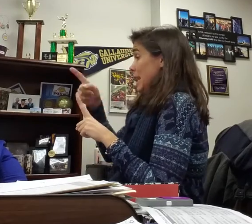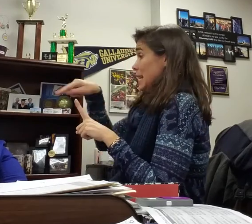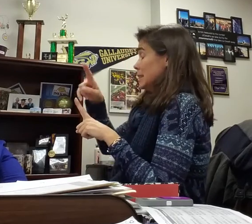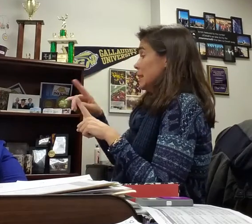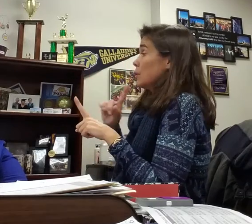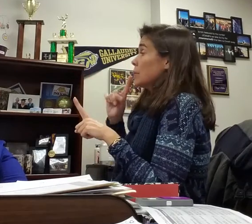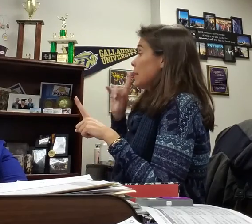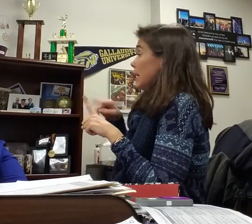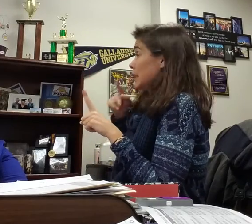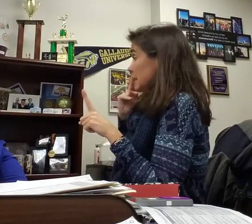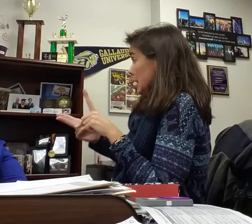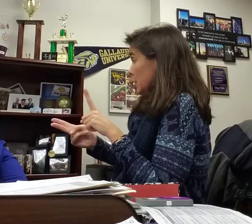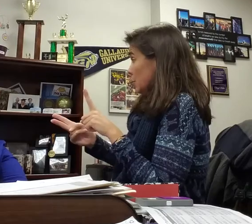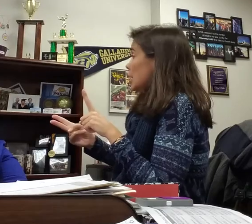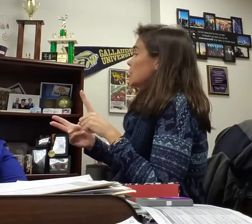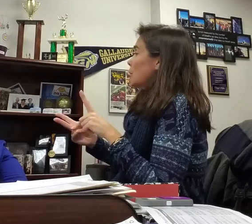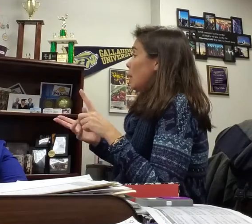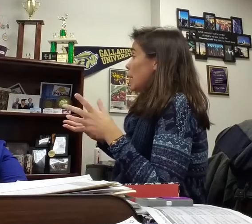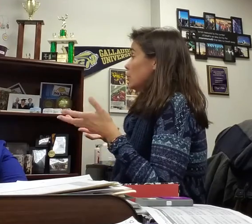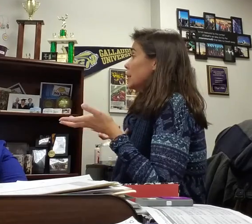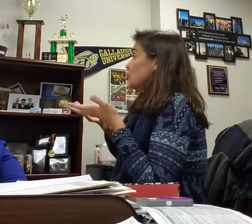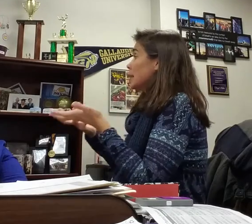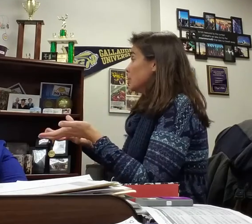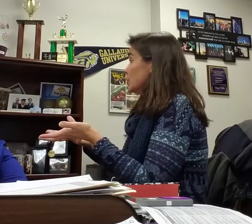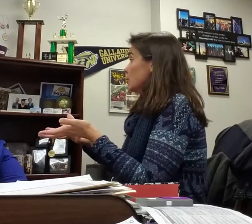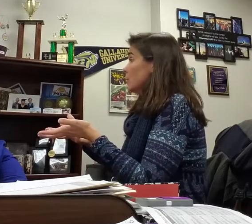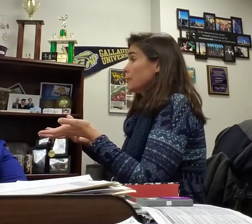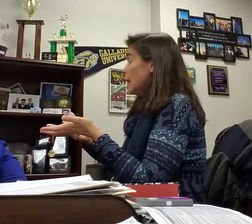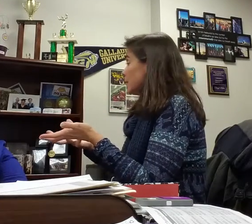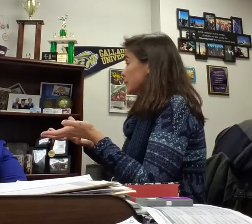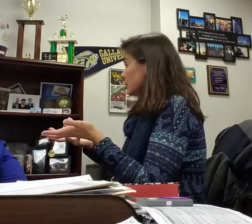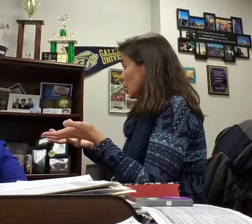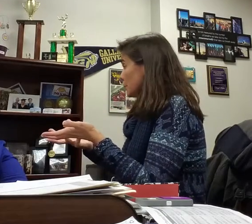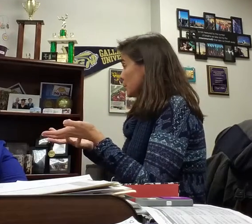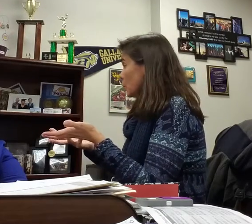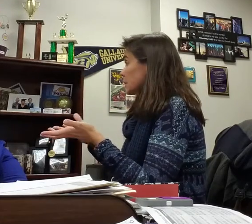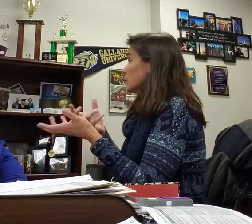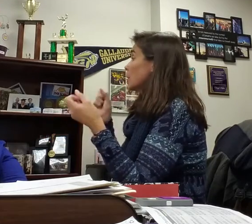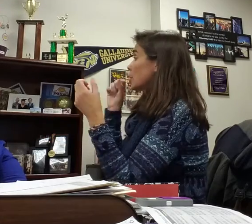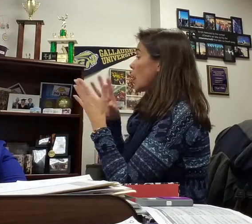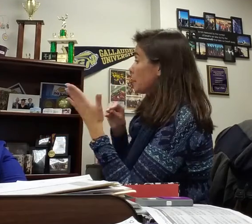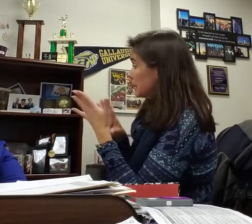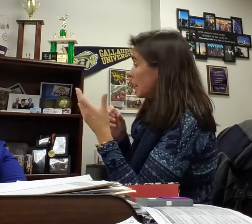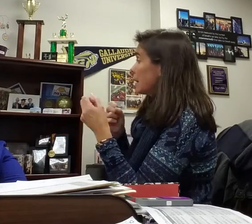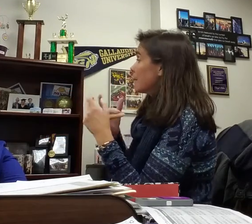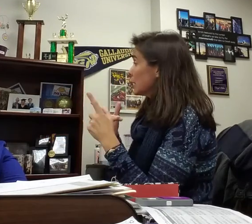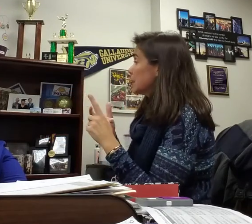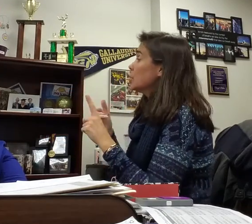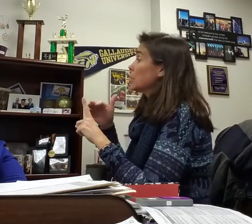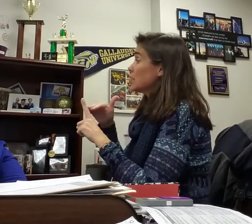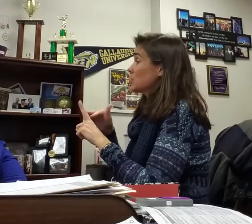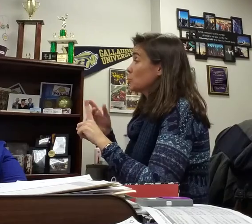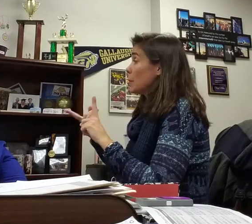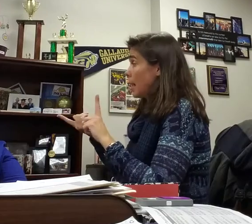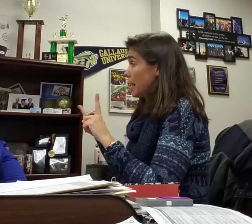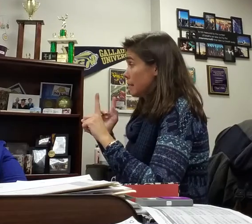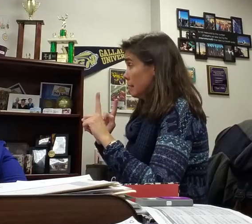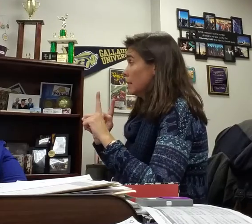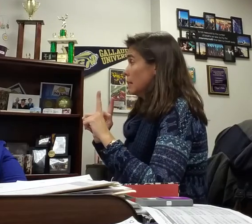can't see you, deaf can't see you. So that way you're not trying to do 5 different jobs Right. at once, where you Okay. copy, sign, and voicing. You can just remind